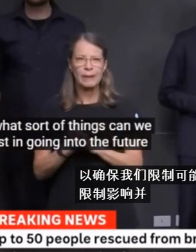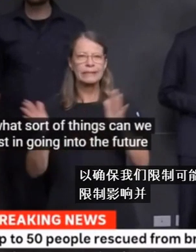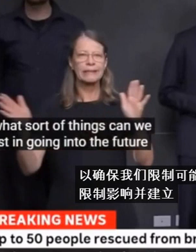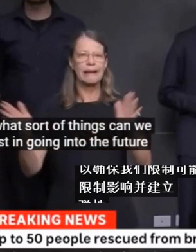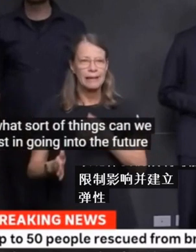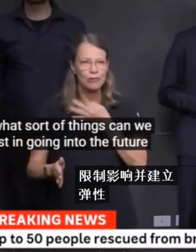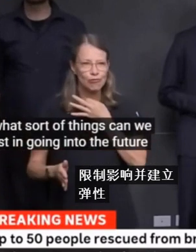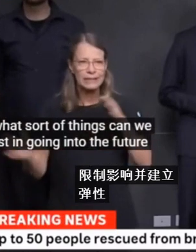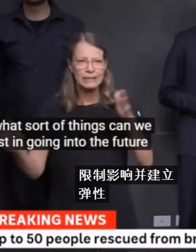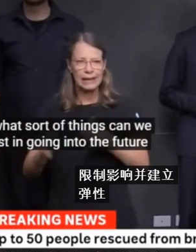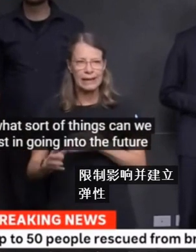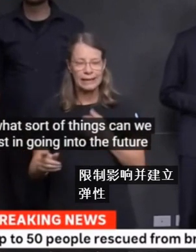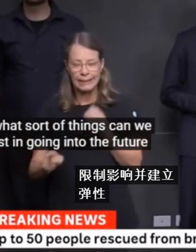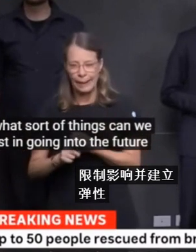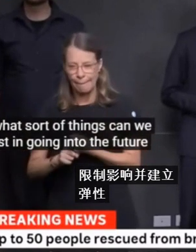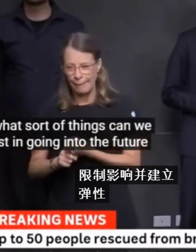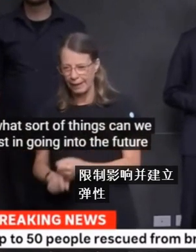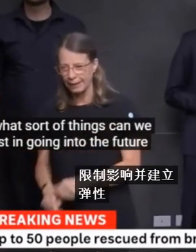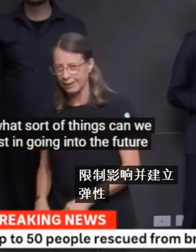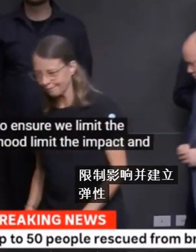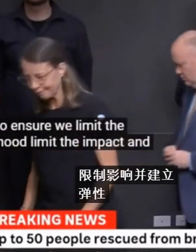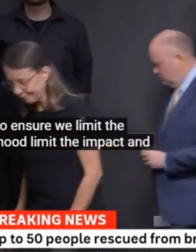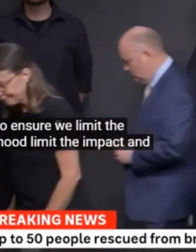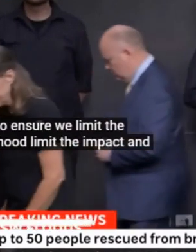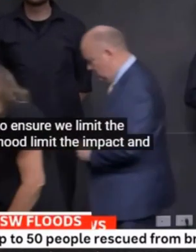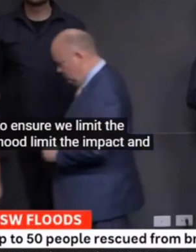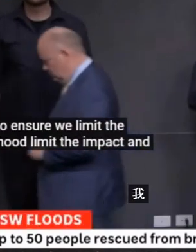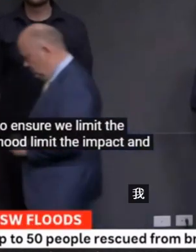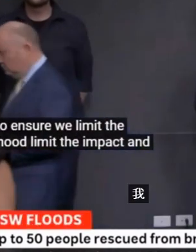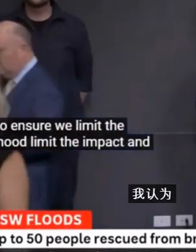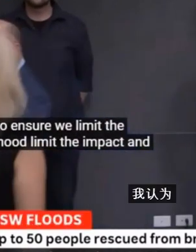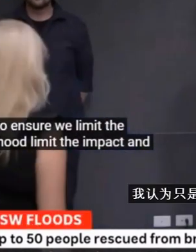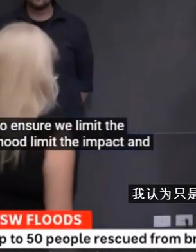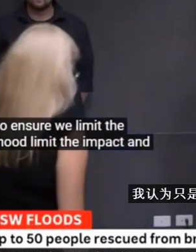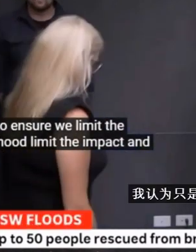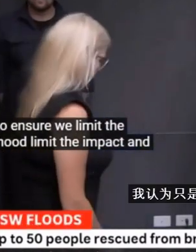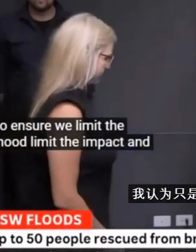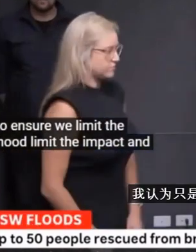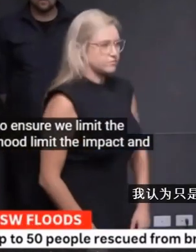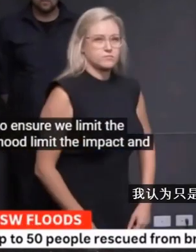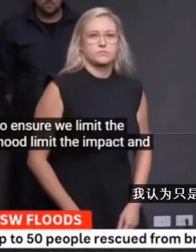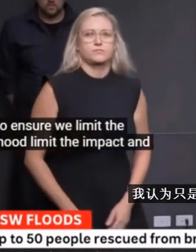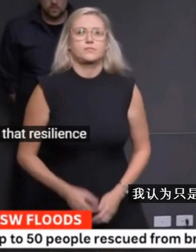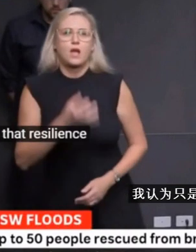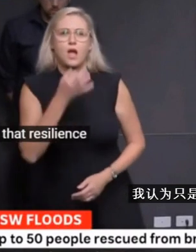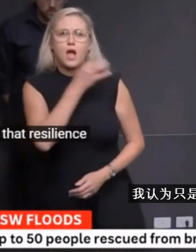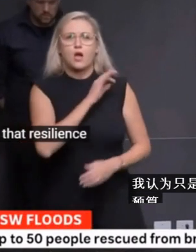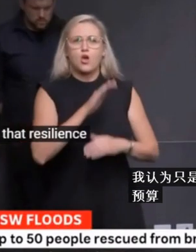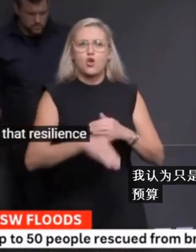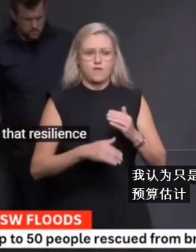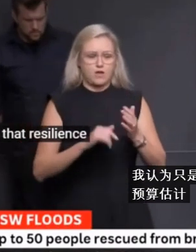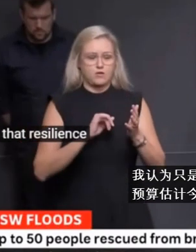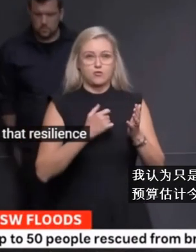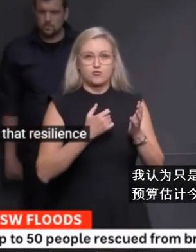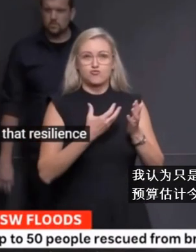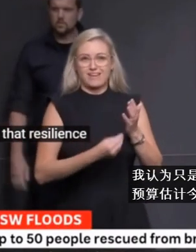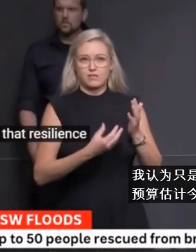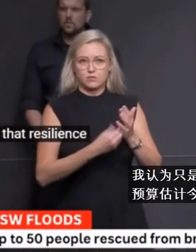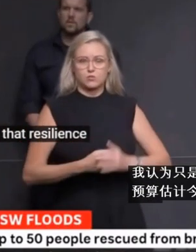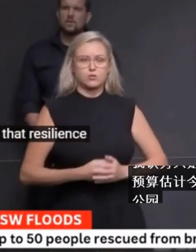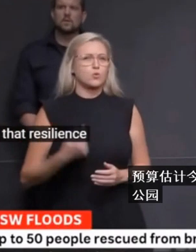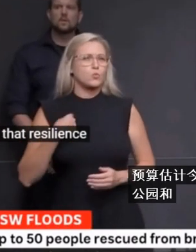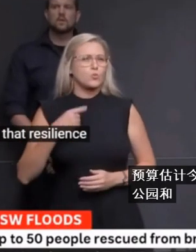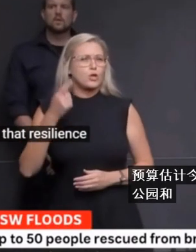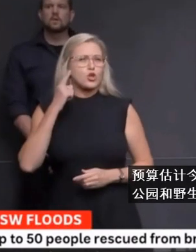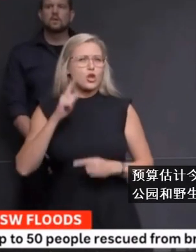impact and build that resilience. Premier, just talking about resources. Just talking about resources. Budget estimates this morning